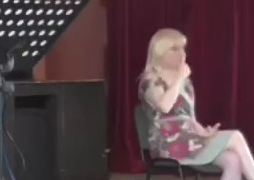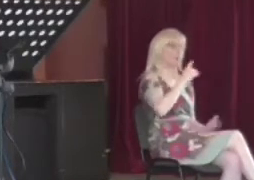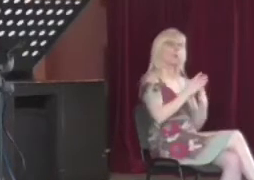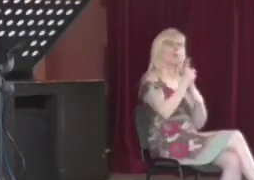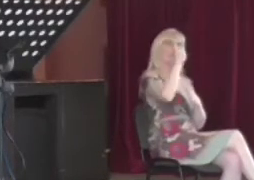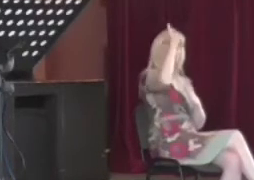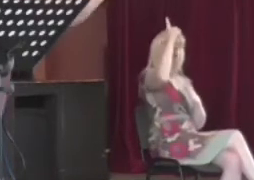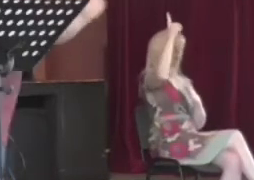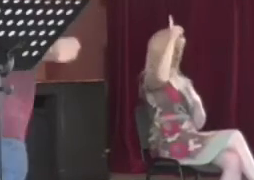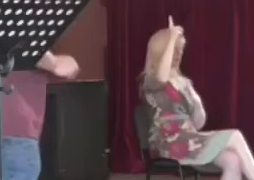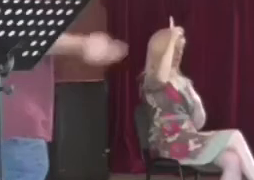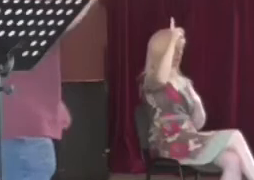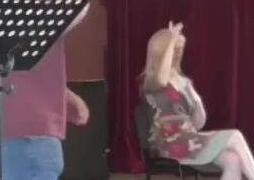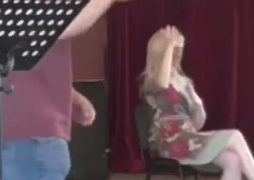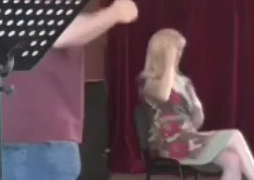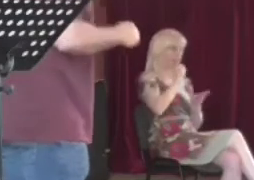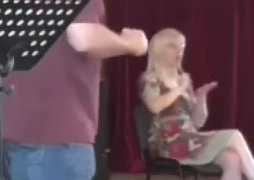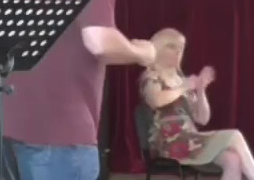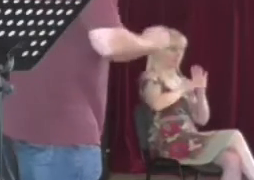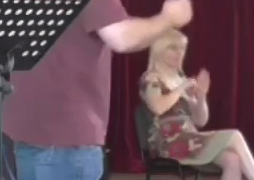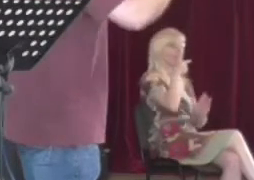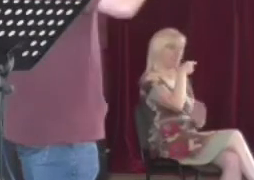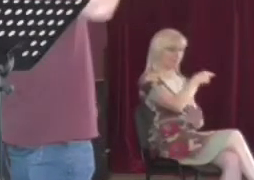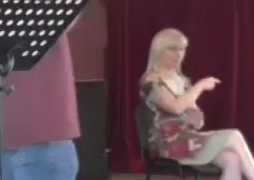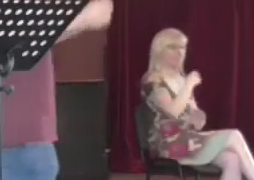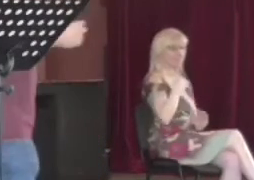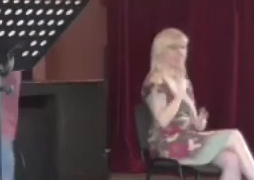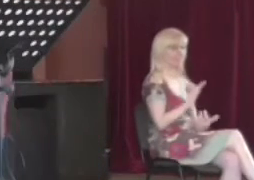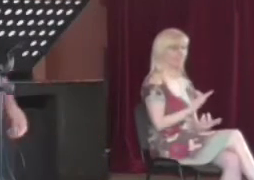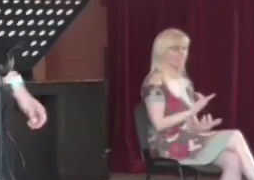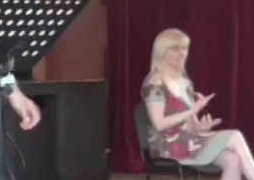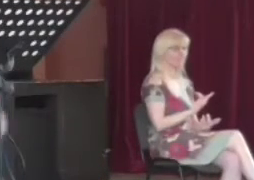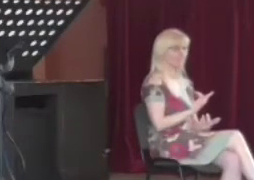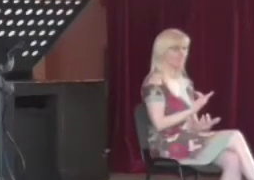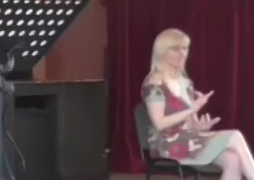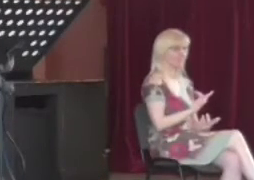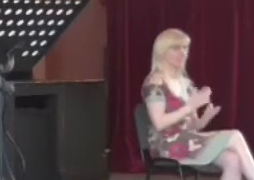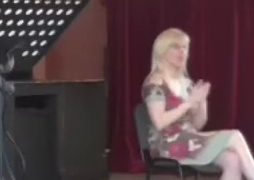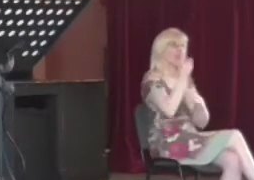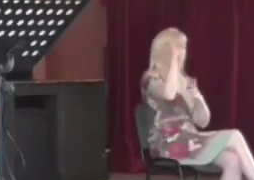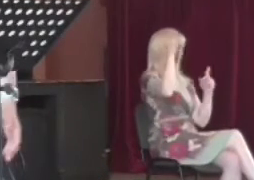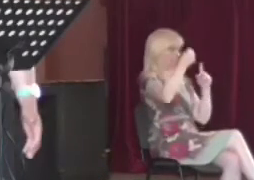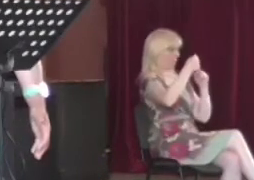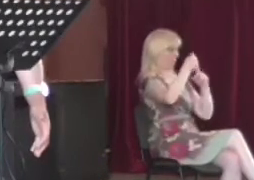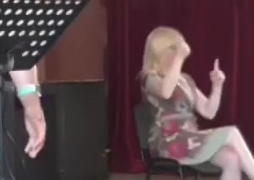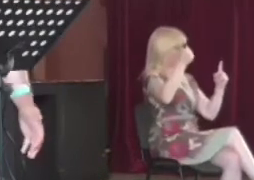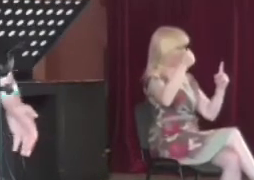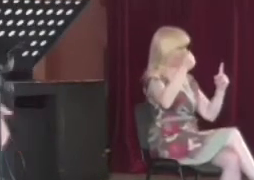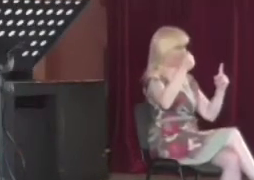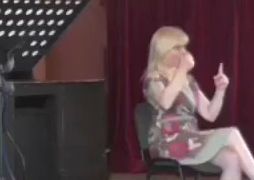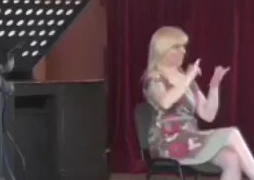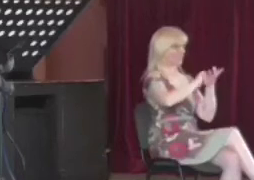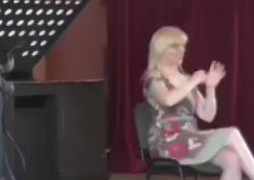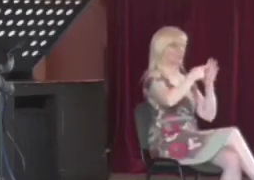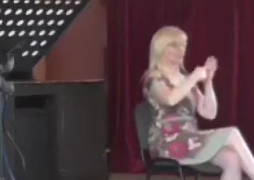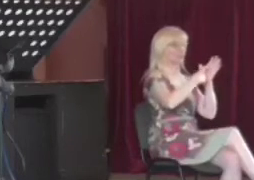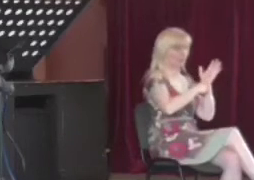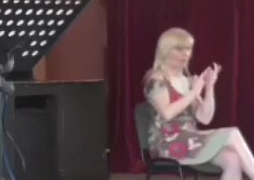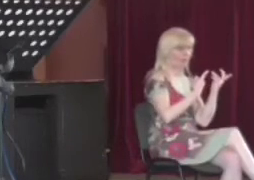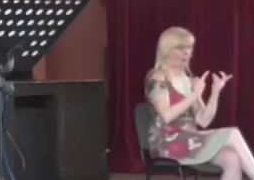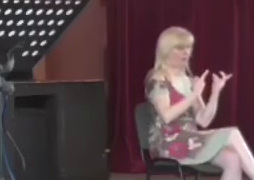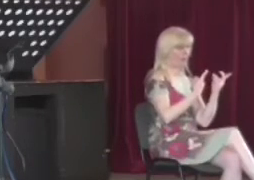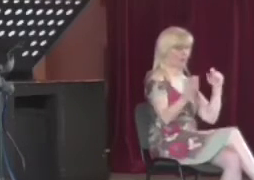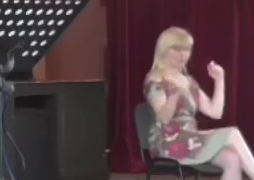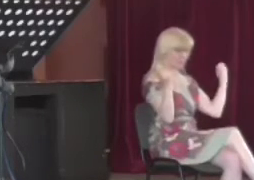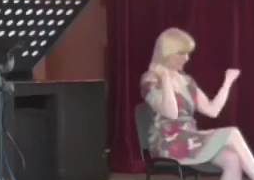Christ, is living within you and has transformed you by renewing your mind and your body. How amazing